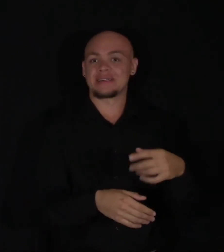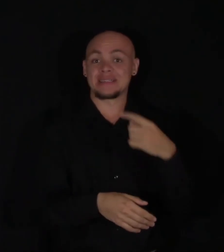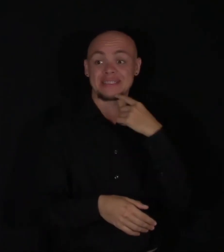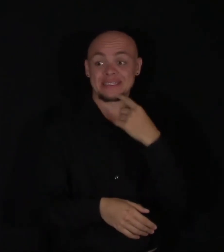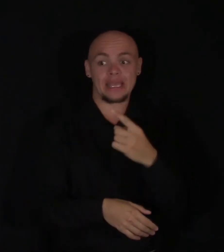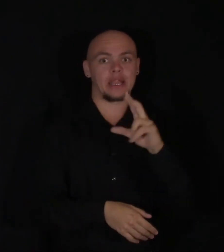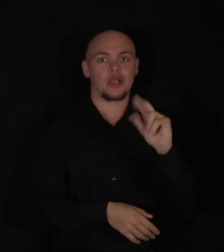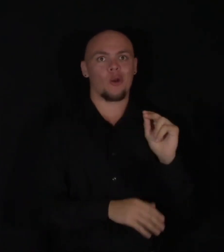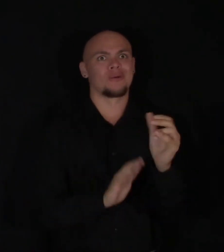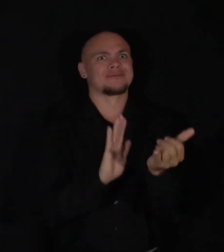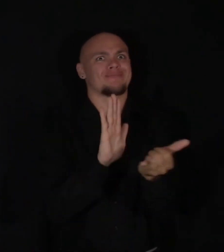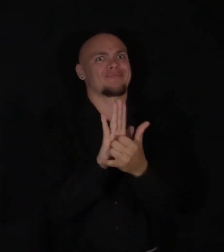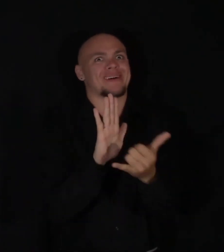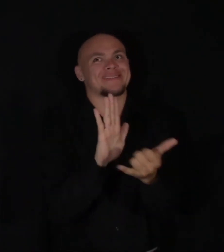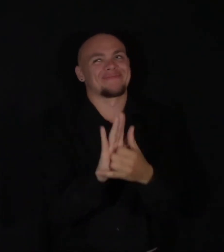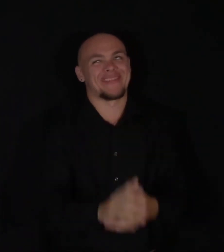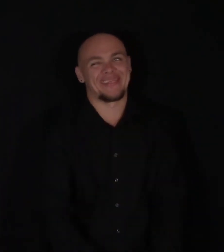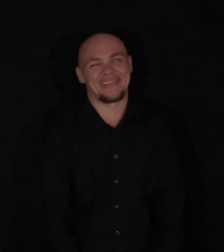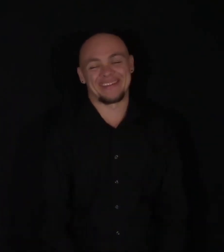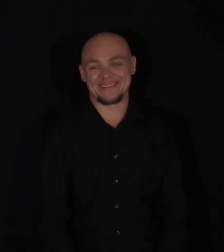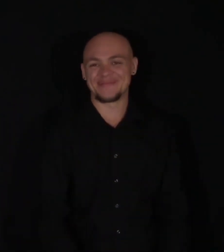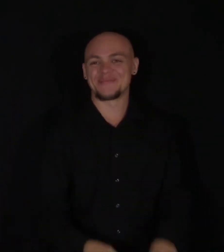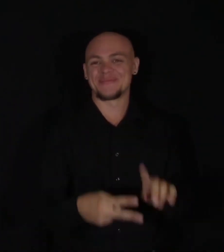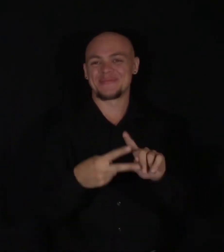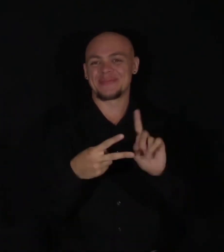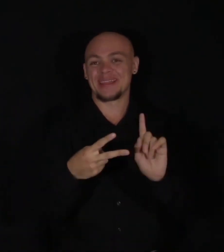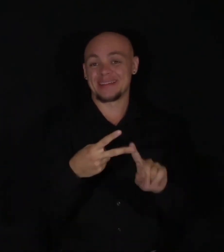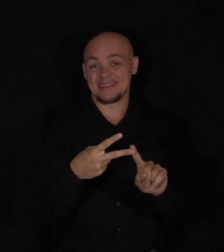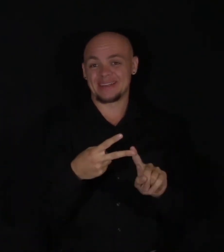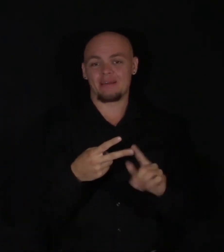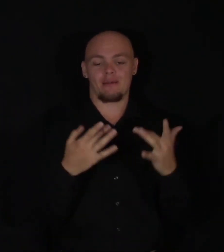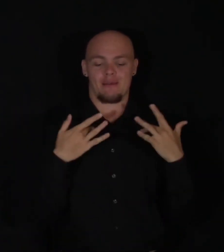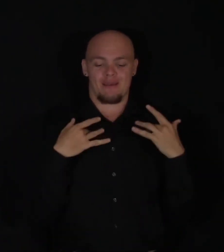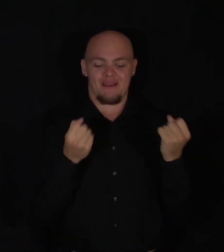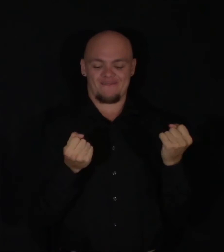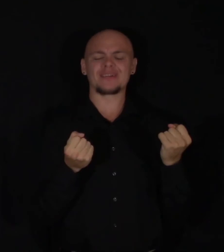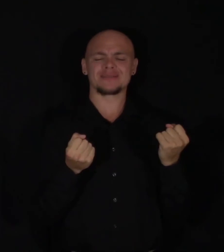to. Number 2, confidence.